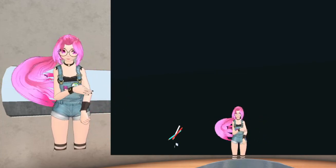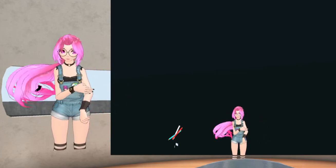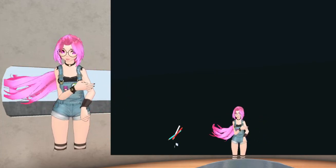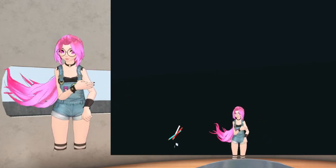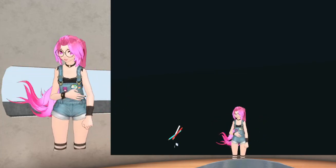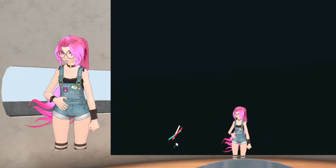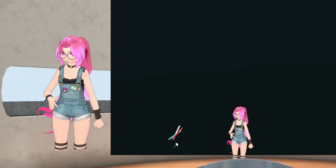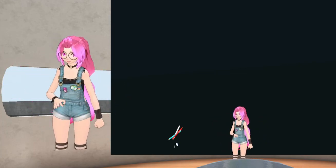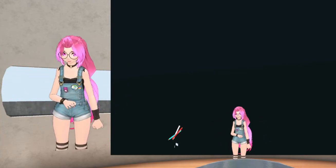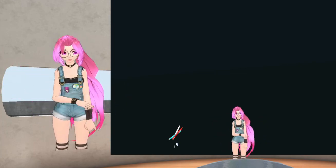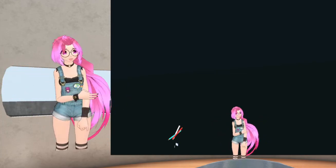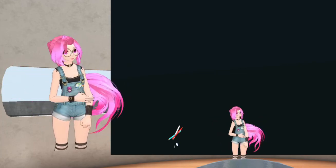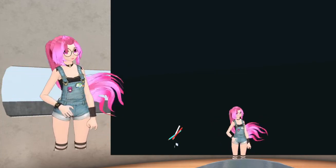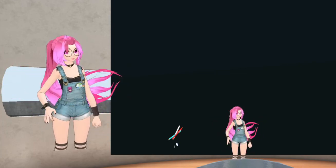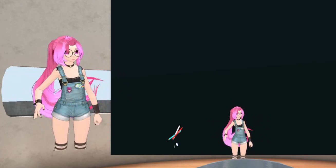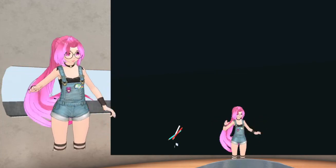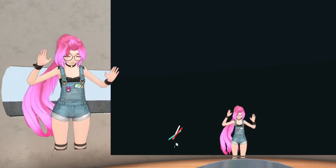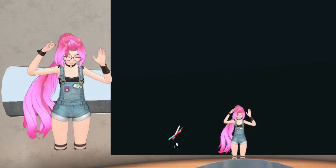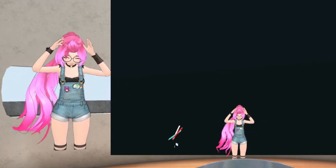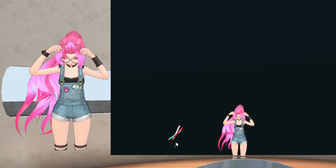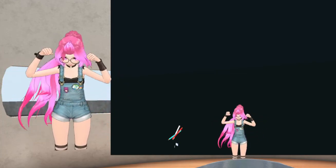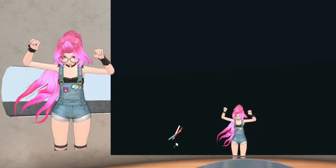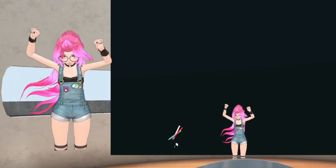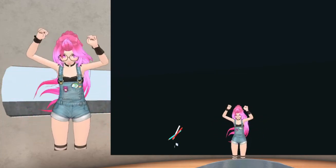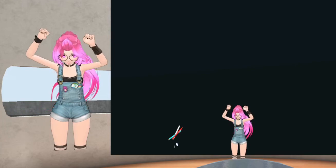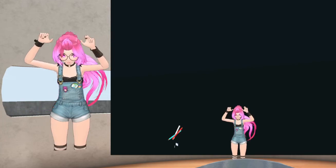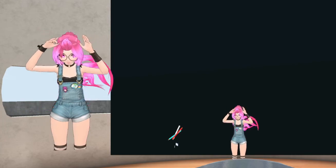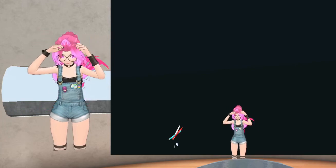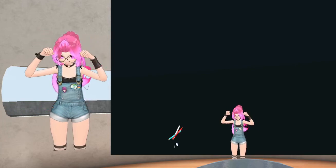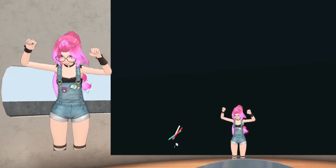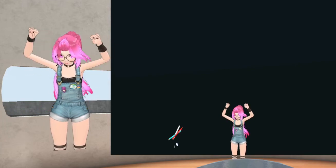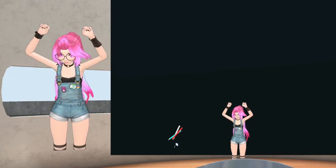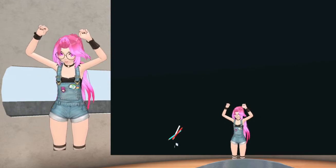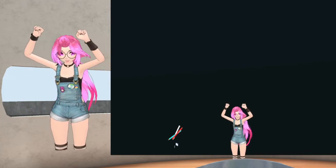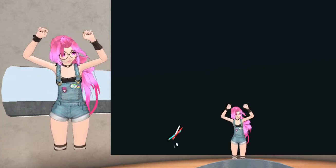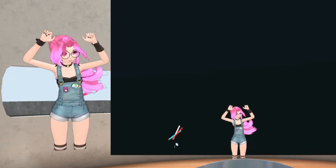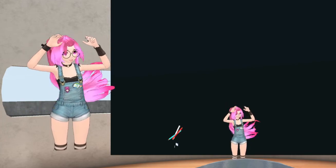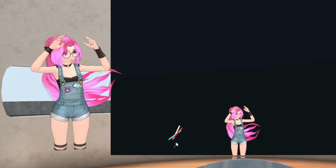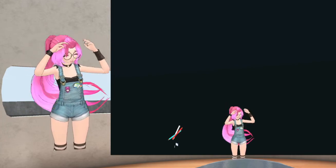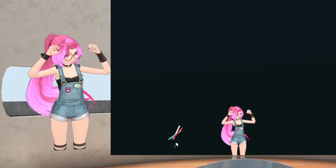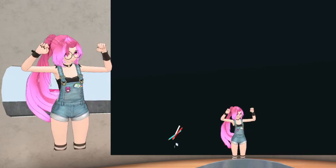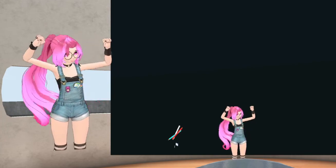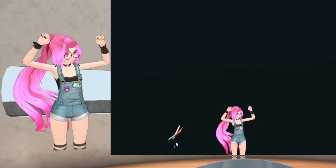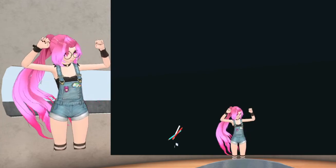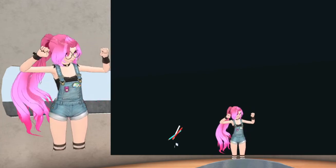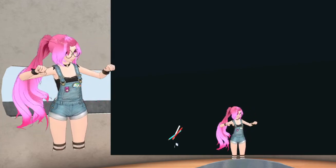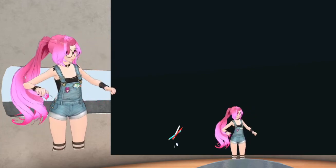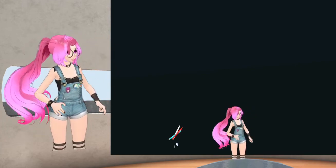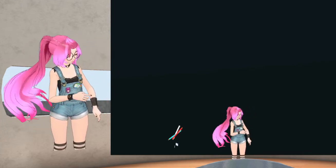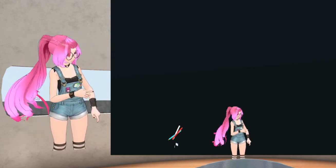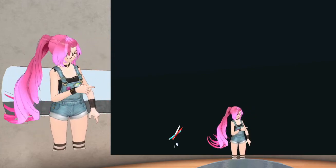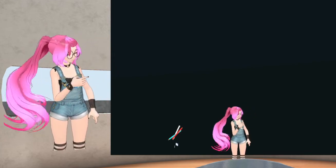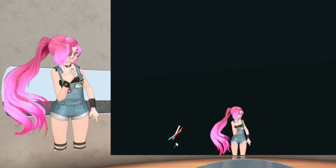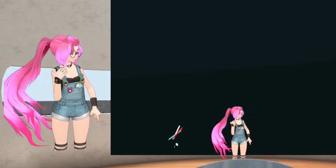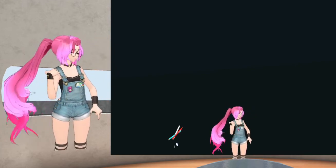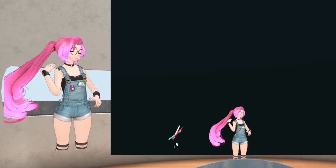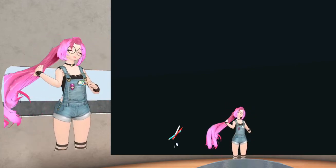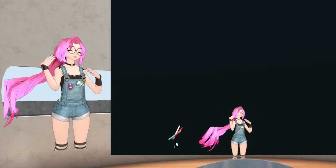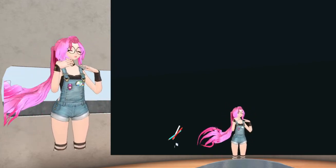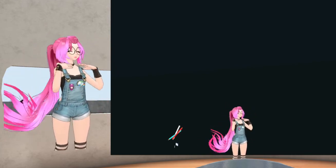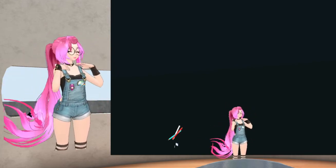Good question. Yeah, furry. Or horns. Horns. They had horns like that. Horns. Yeah.